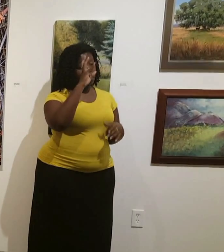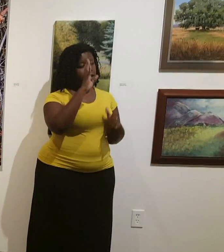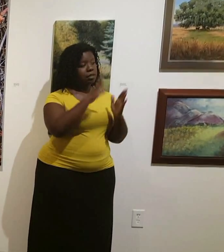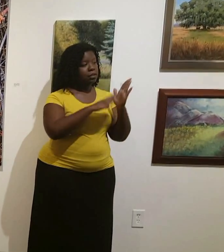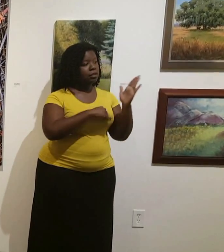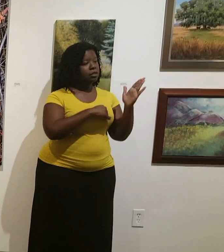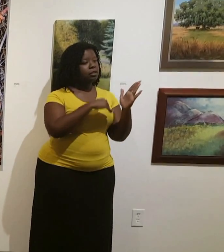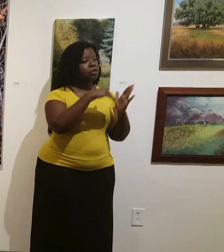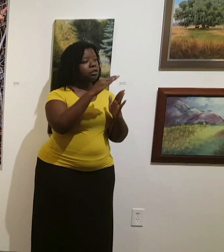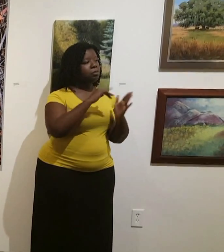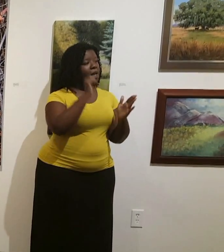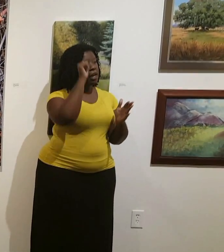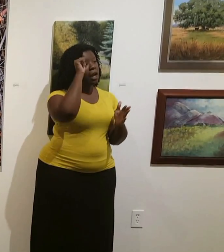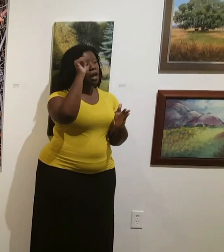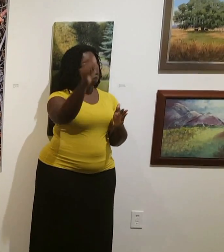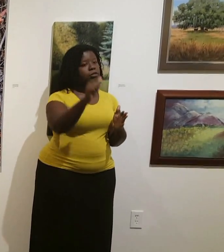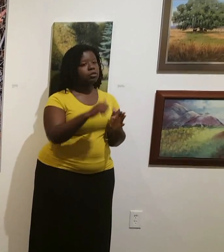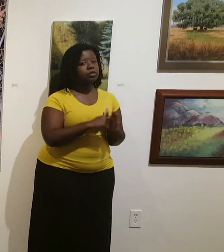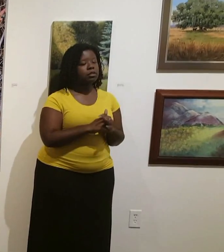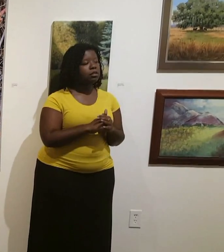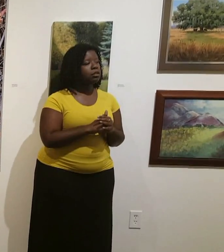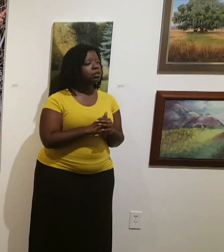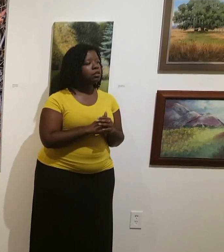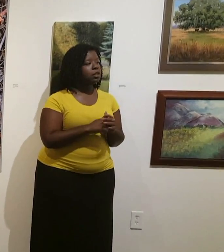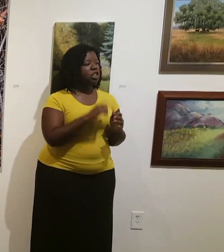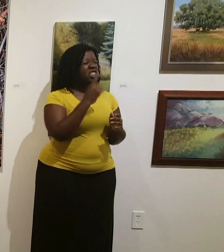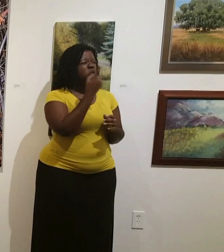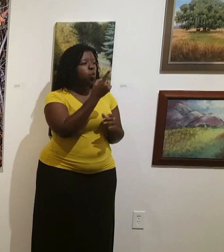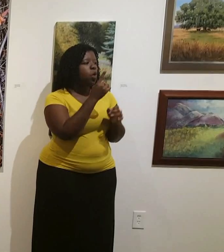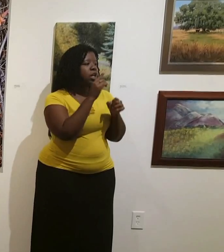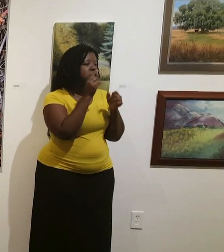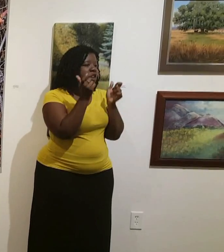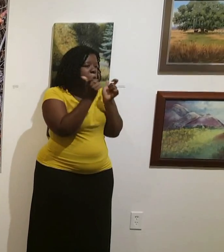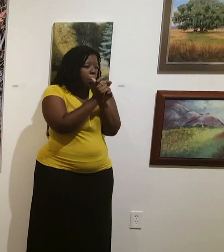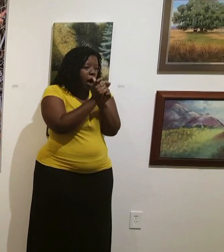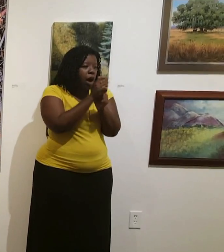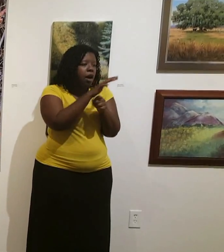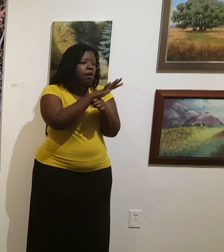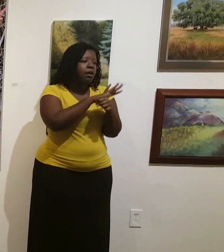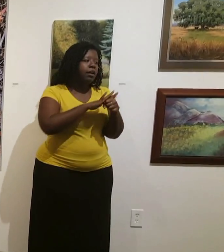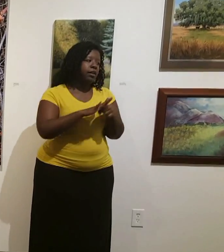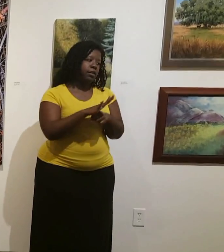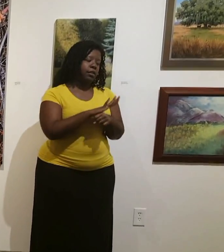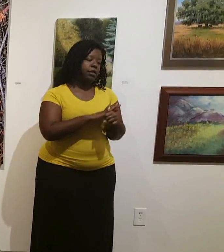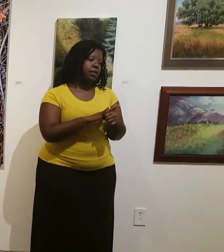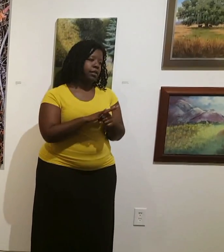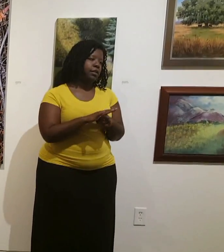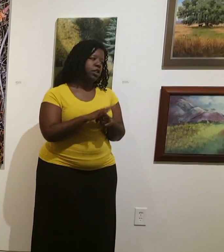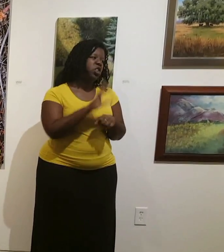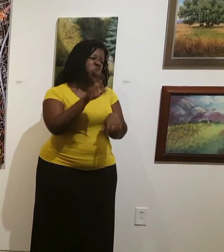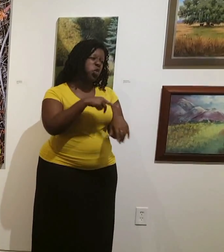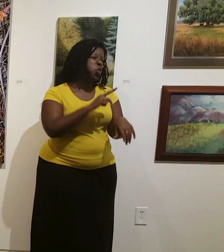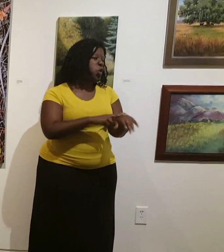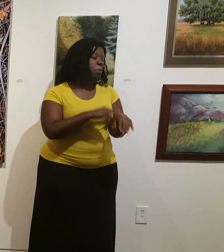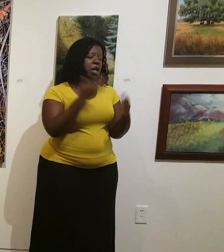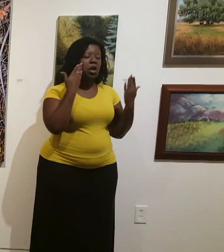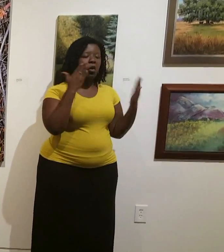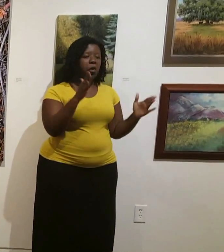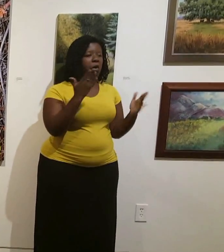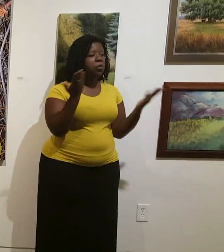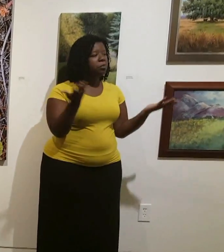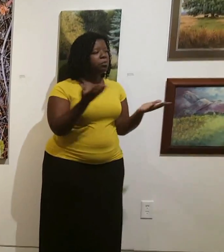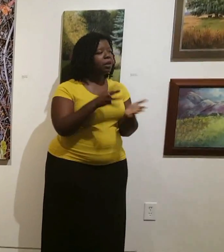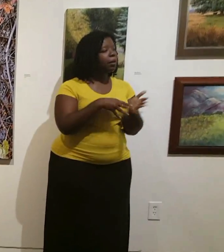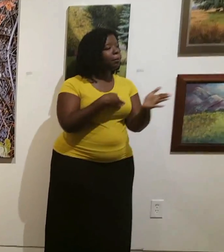an abstract. Because when I'm painting, it's just one small area. And I don't really even necessarily know what I'm painting.